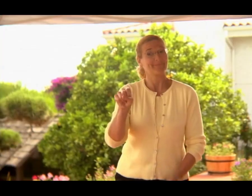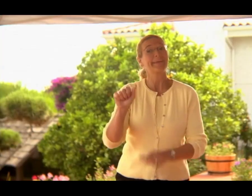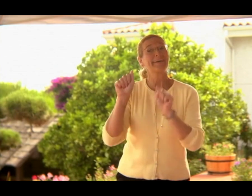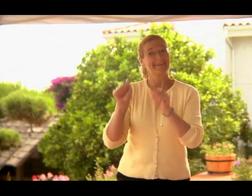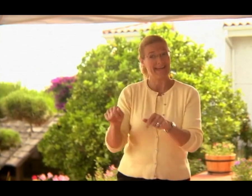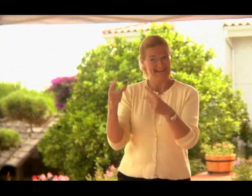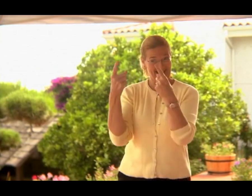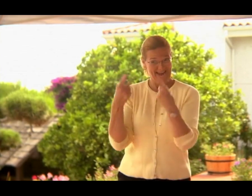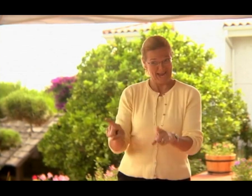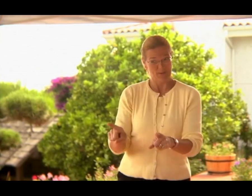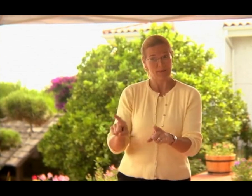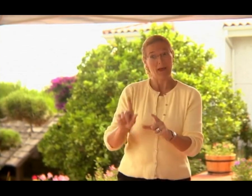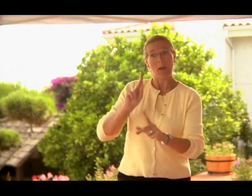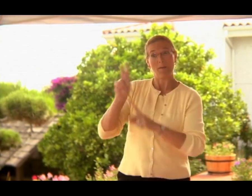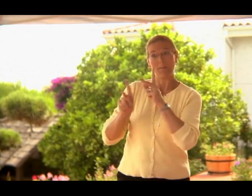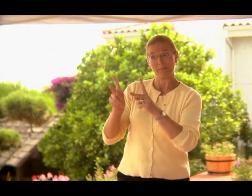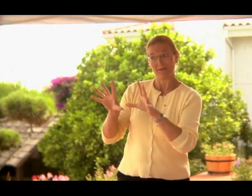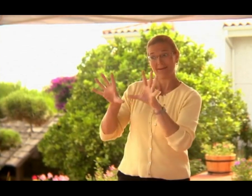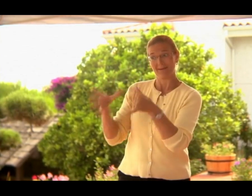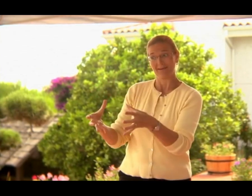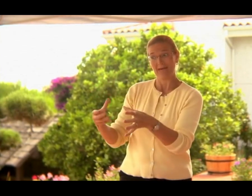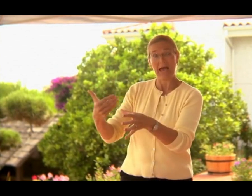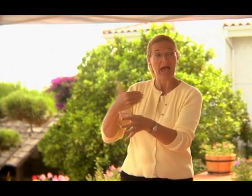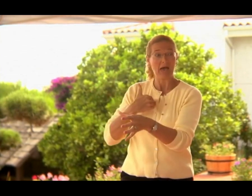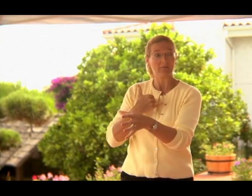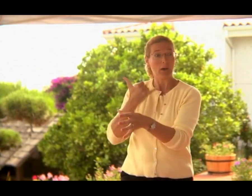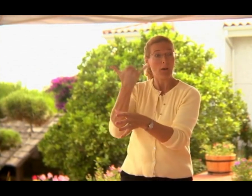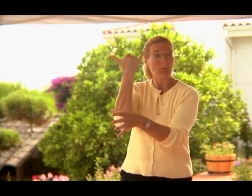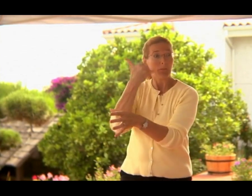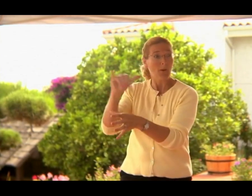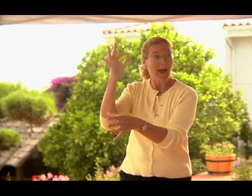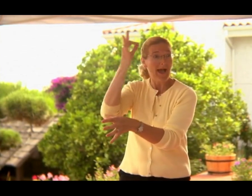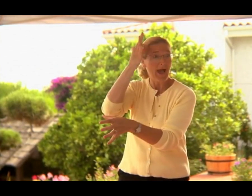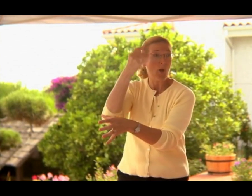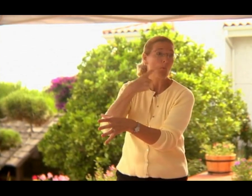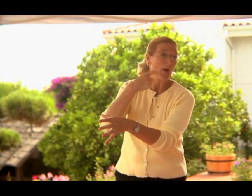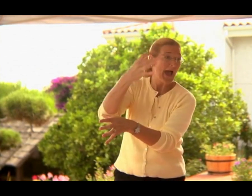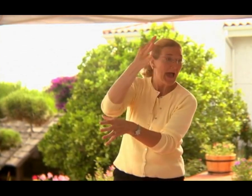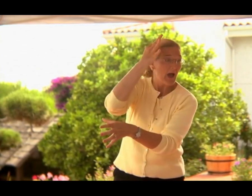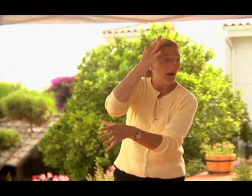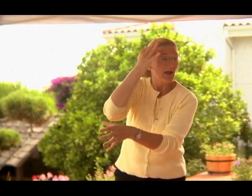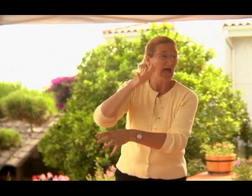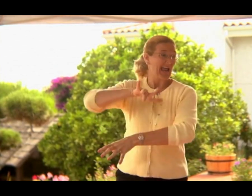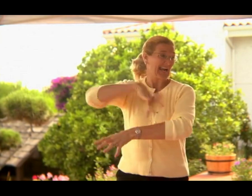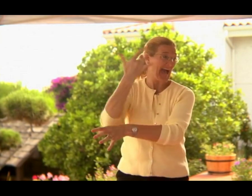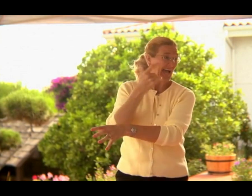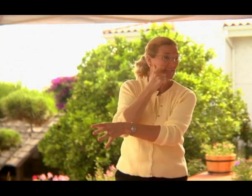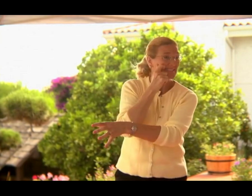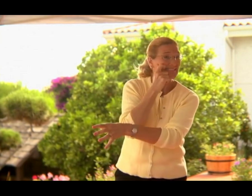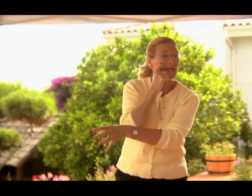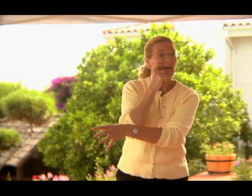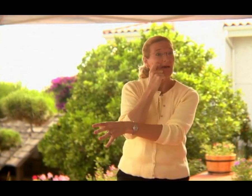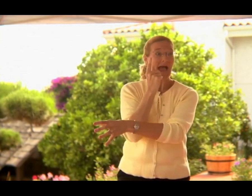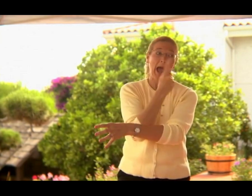Yes, in a way it does. People who have blonde or red hair, light skin, and blue or green eyes, very light-skinned